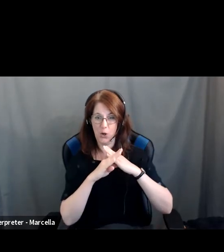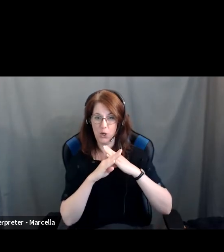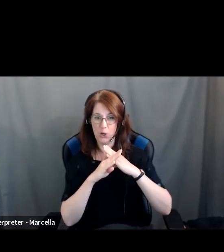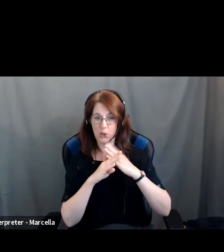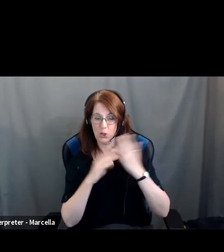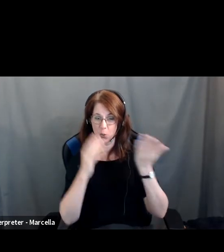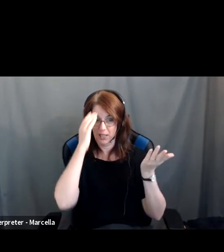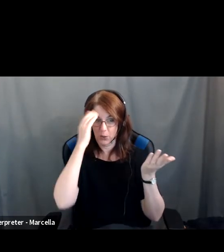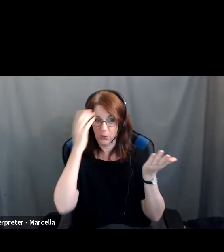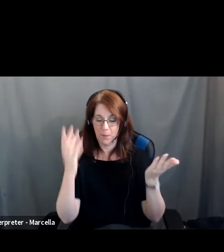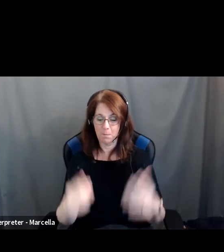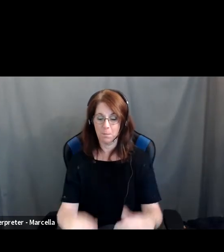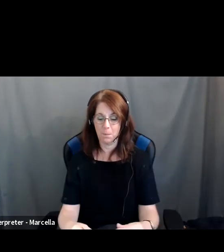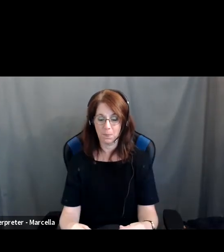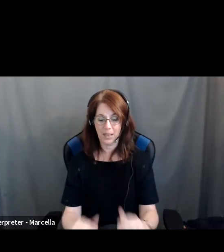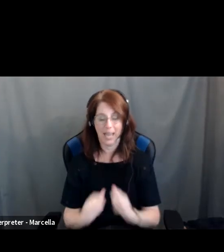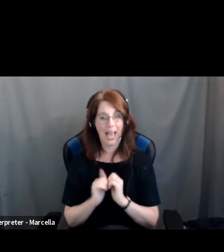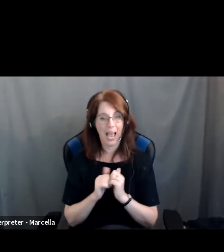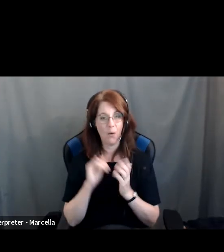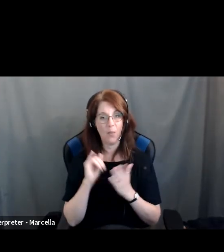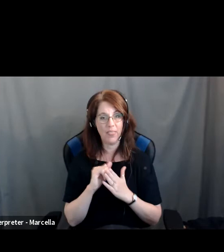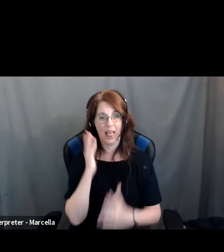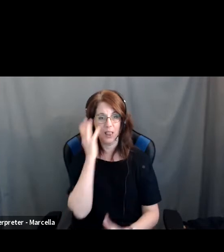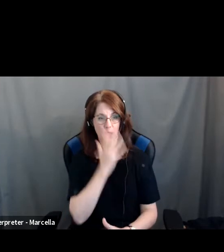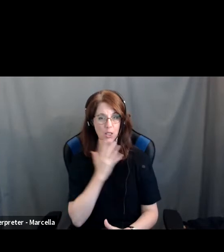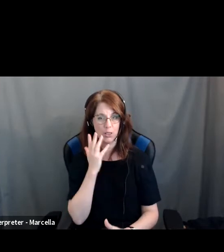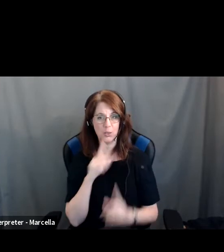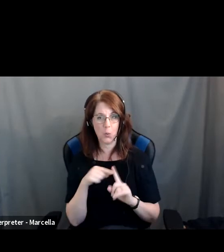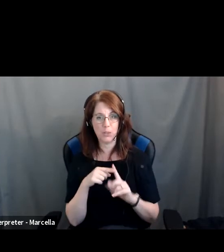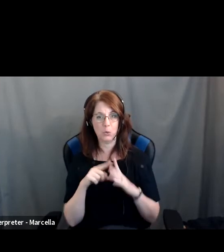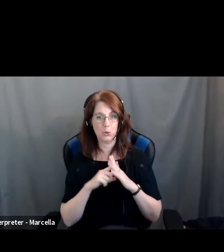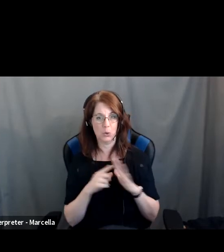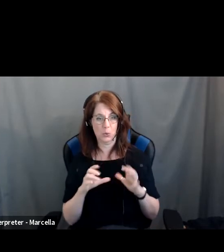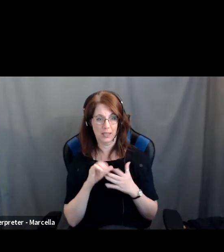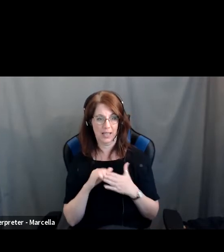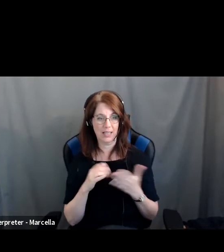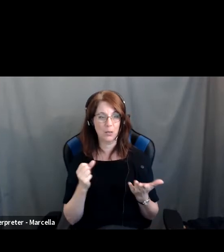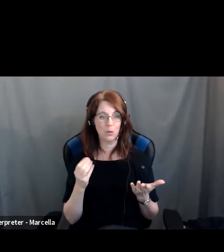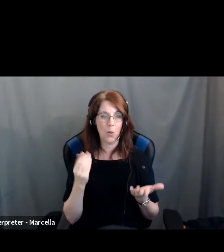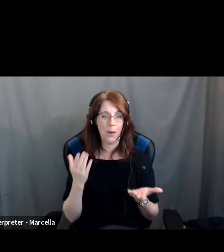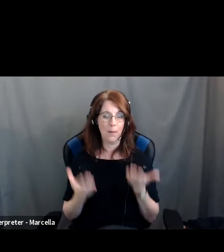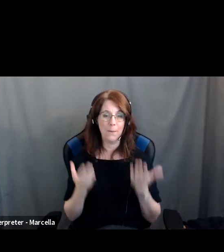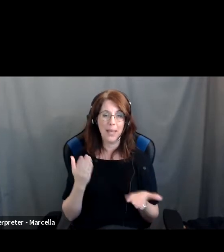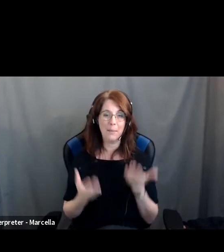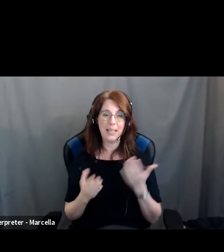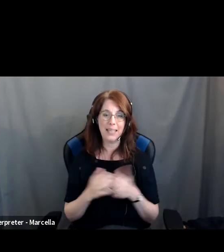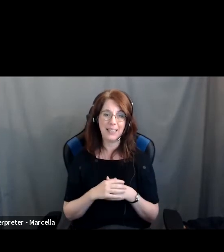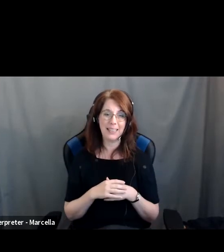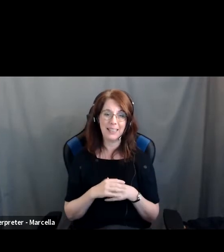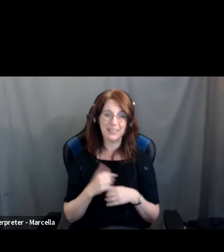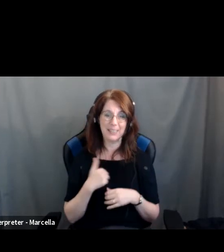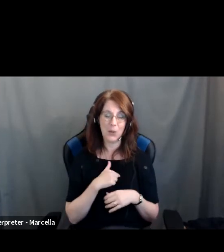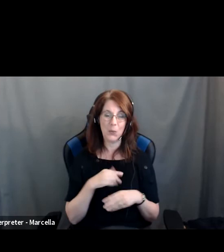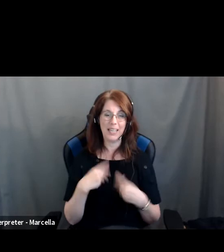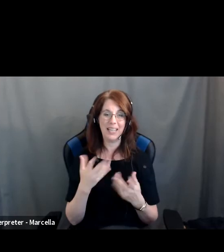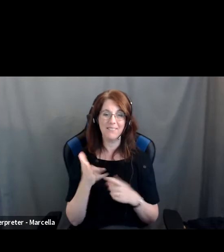know, and how this actually looks when you start doing this. So maybe we just give some